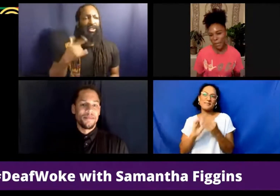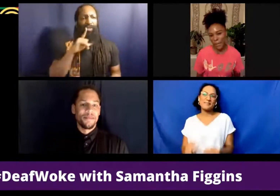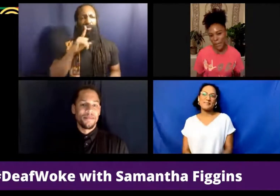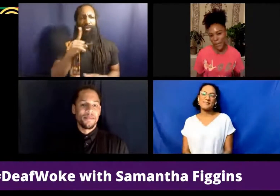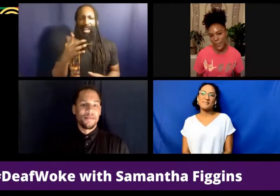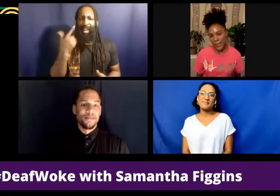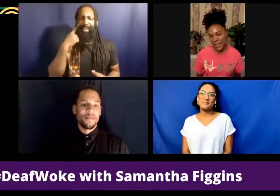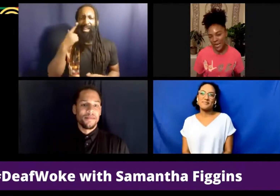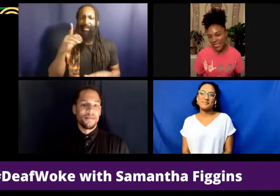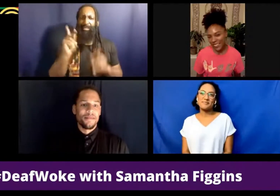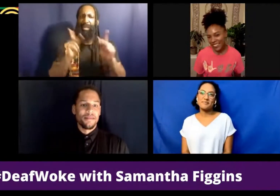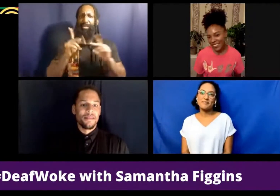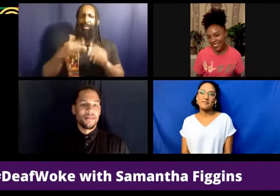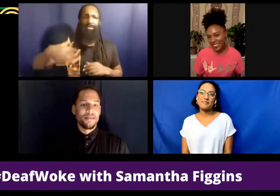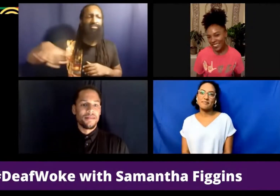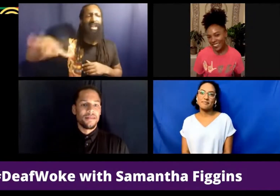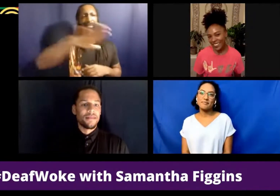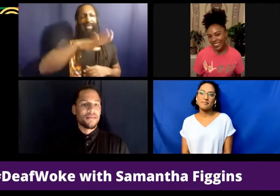So funny.